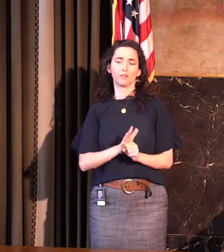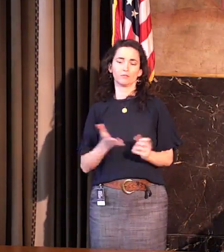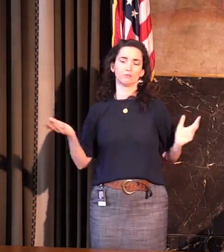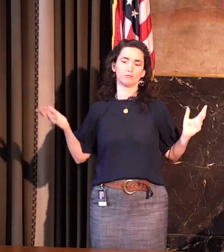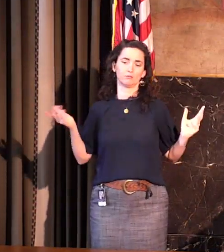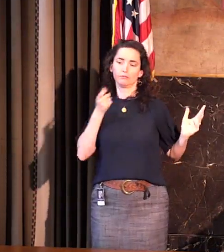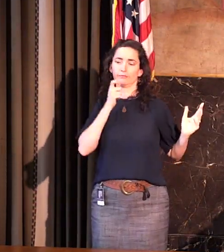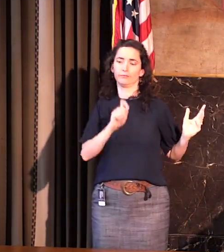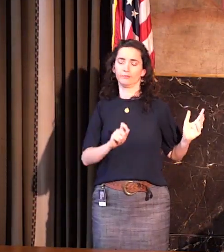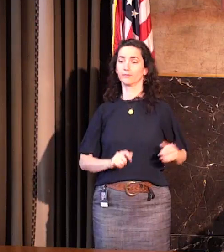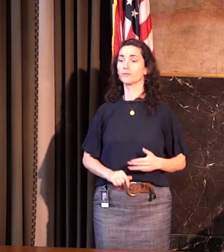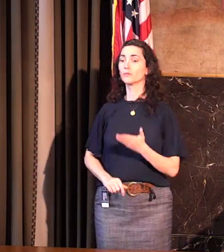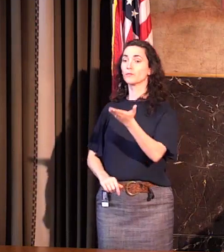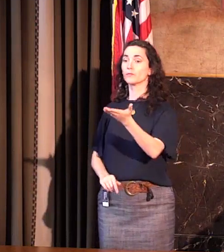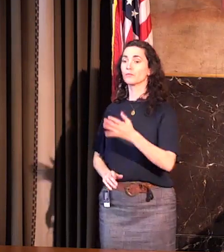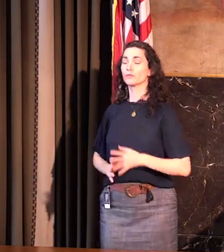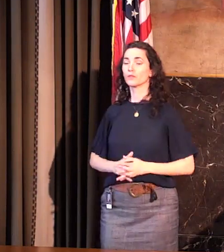Yes?